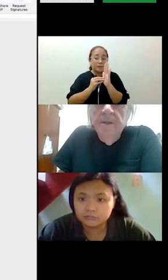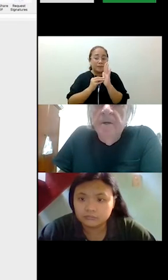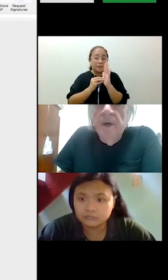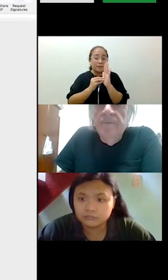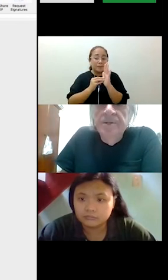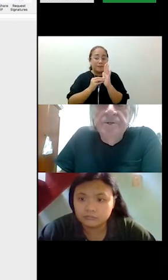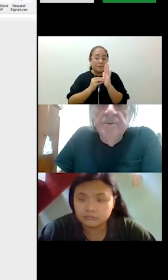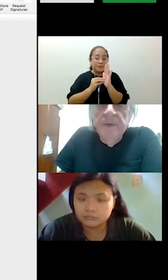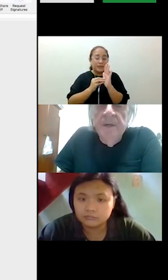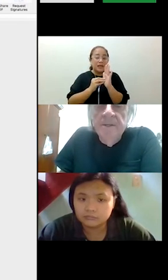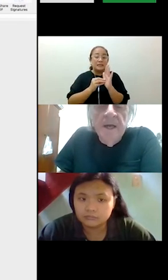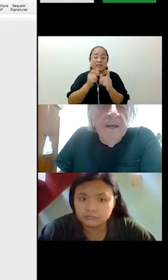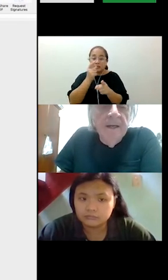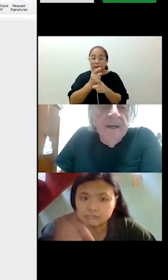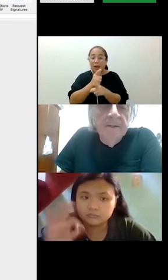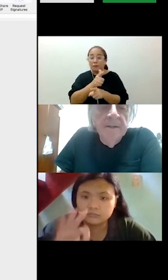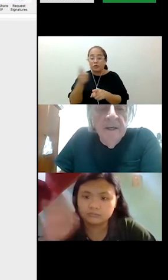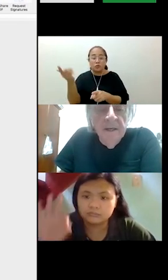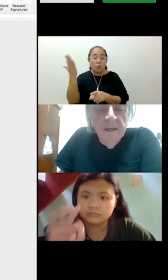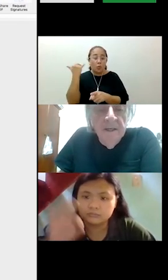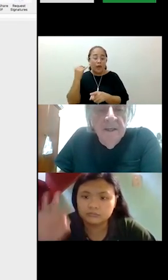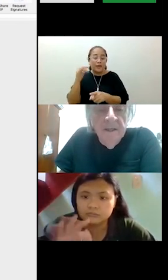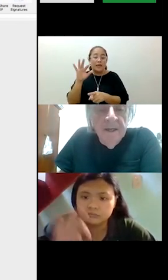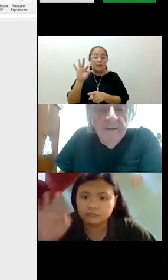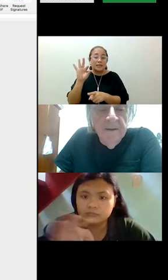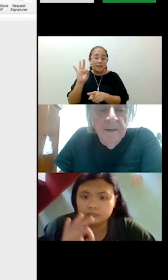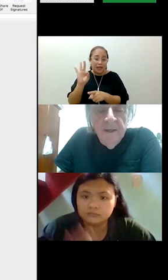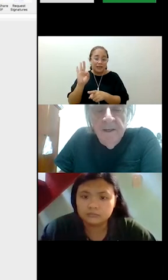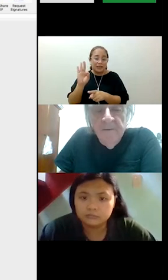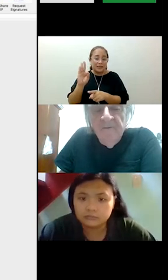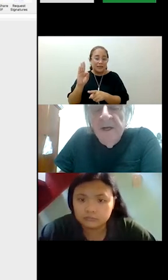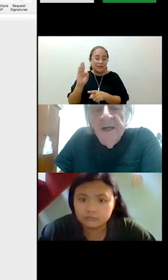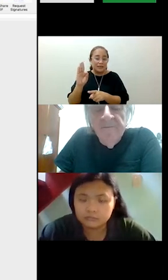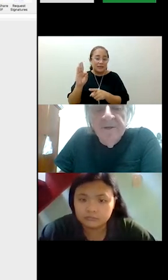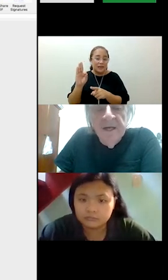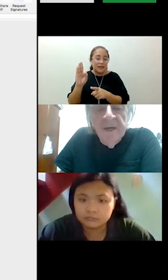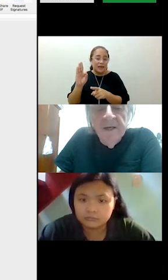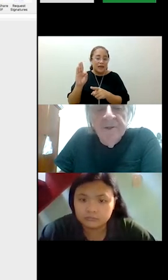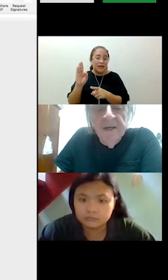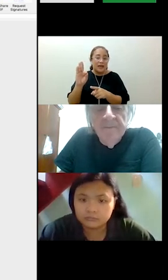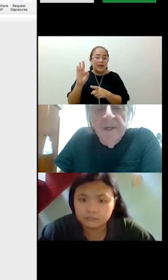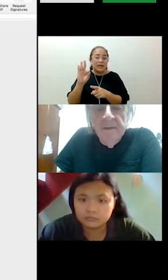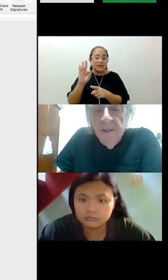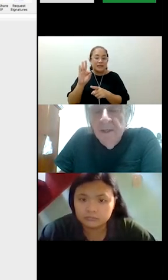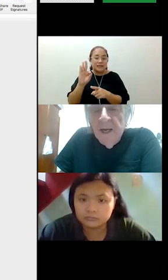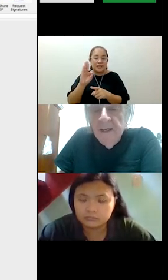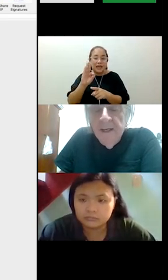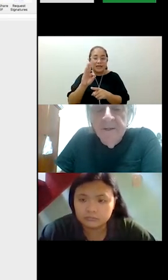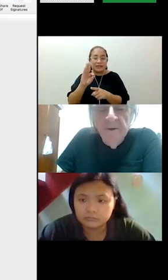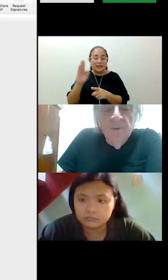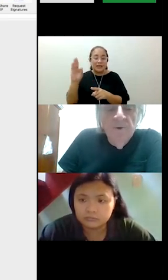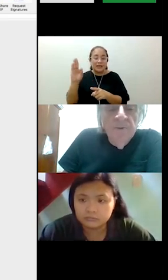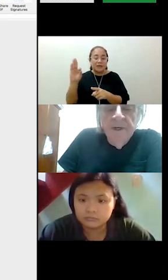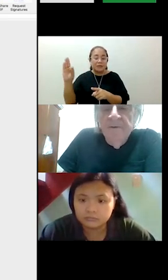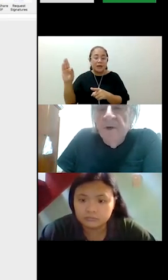it's in the correct position because 9 has and Friday have the same hand shape, but 9 has